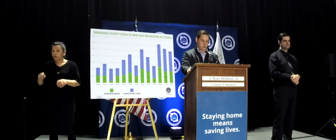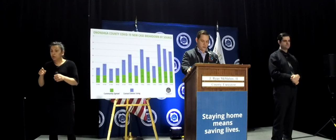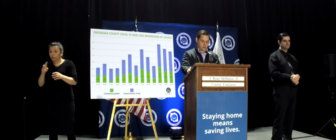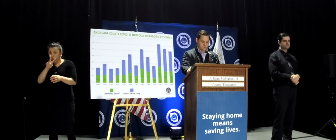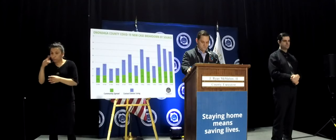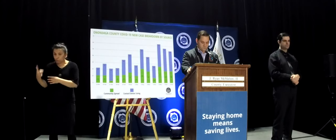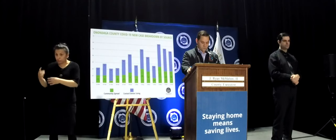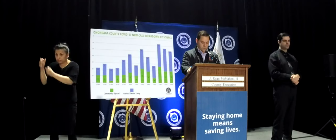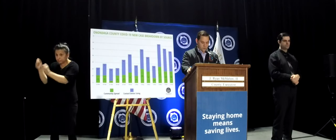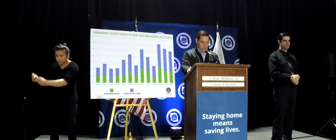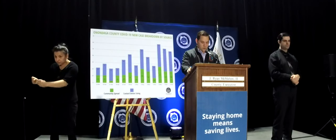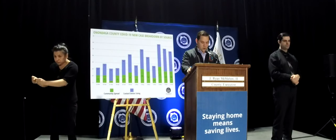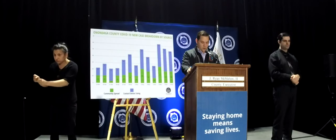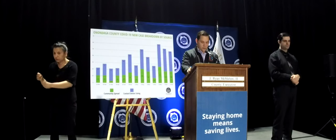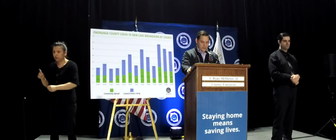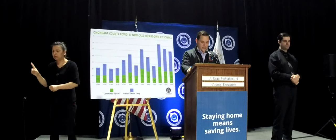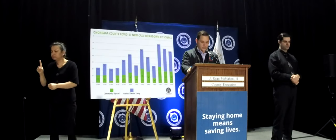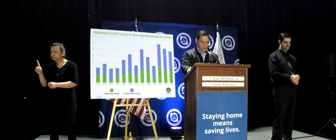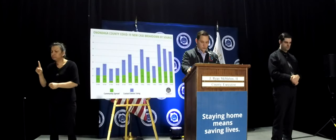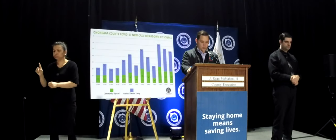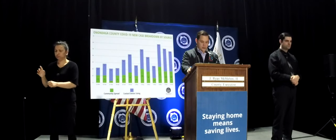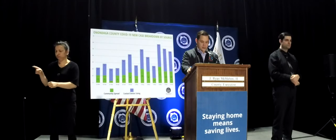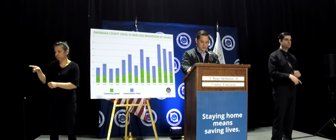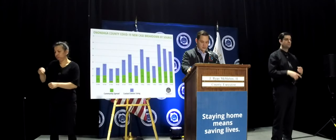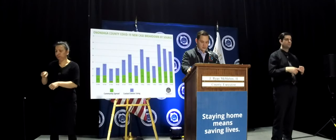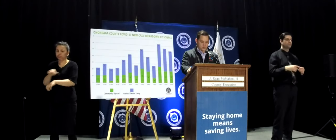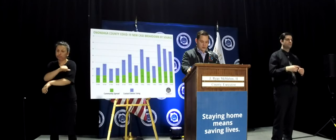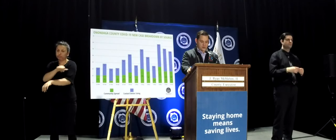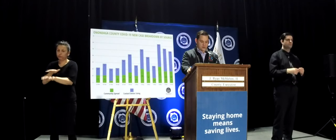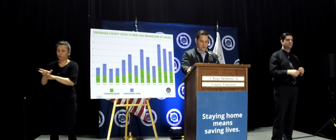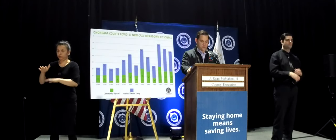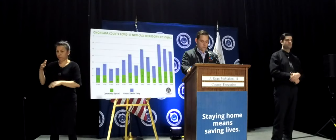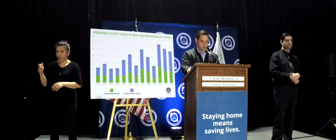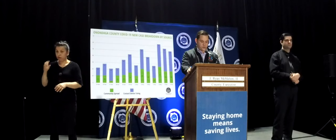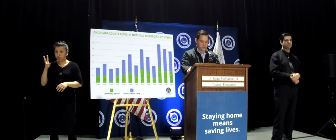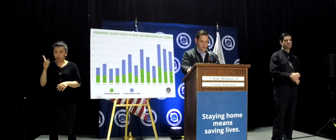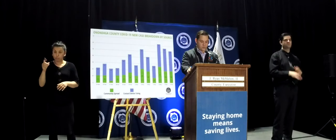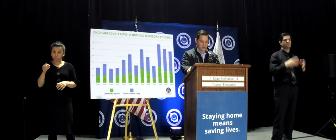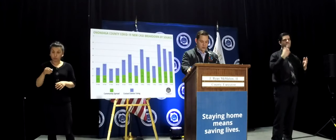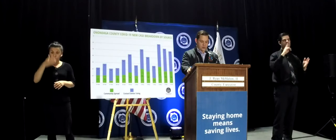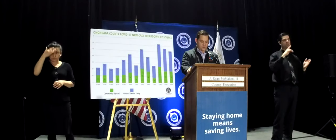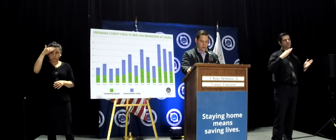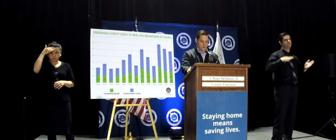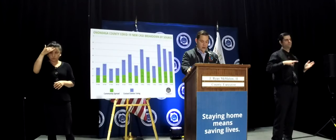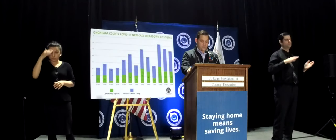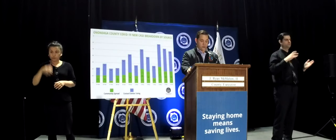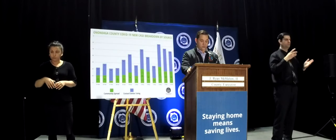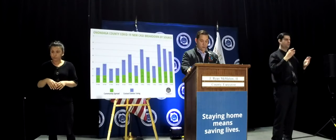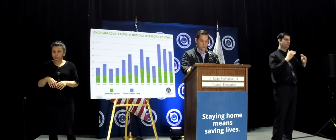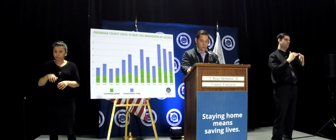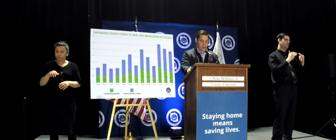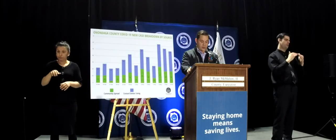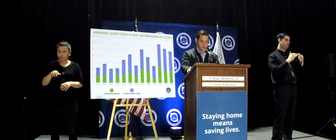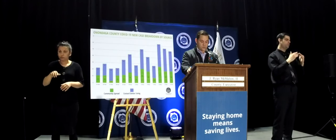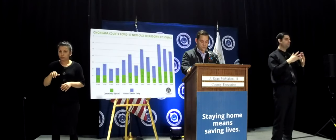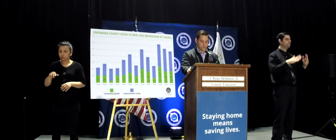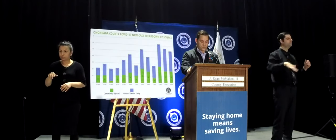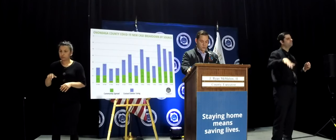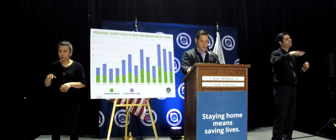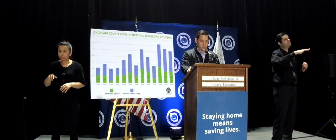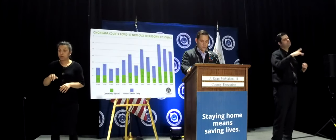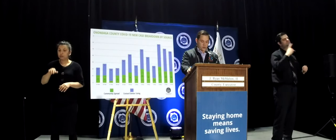that's a good thing. Related to cases, we've had 742 female and 544